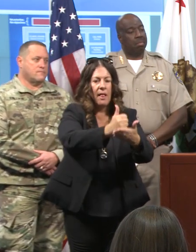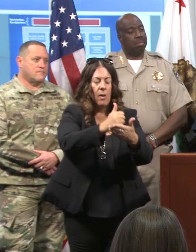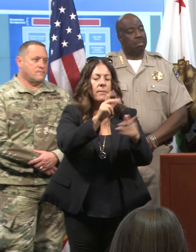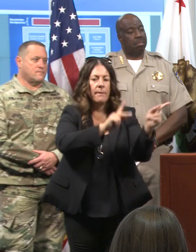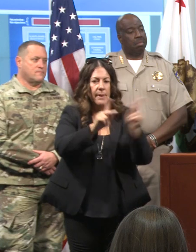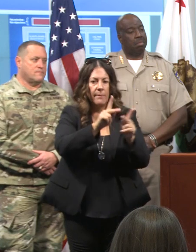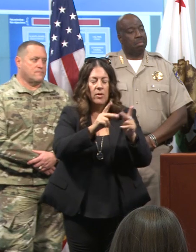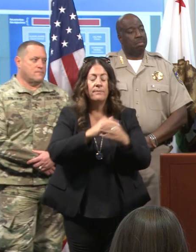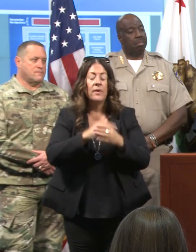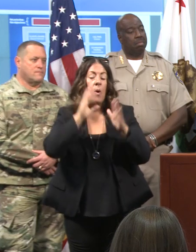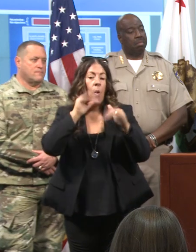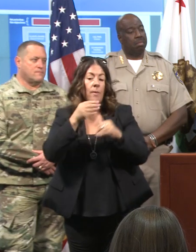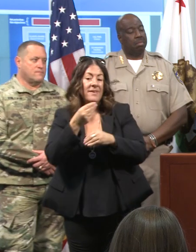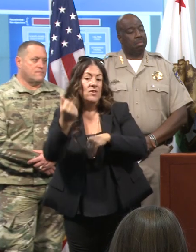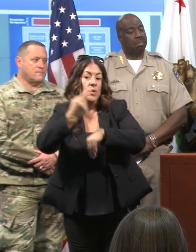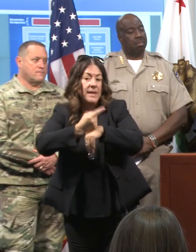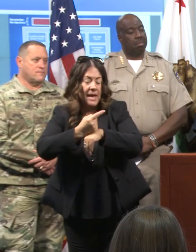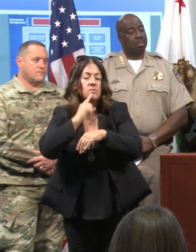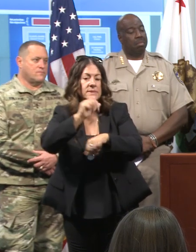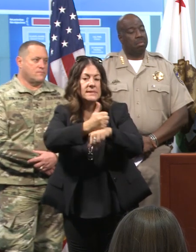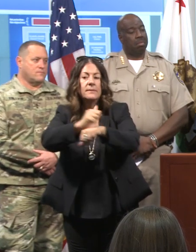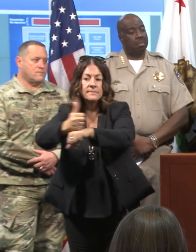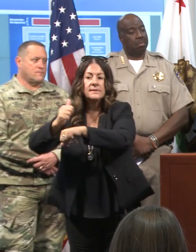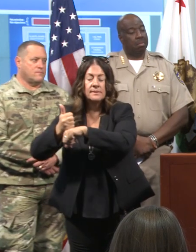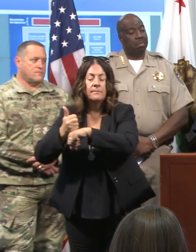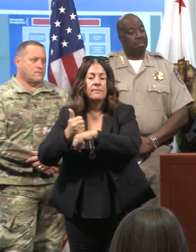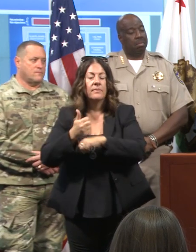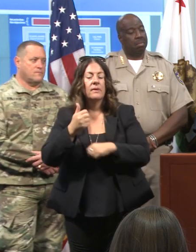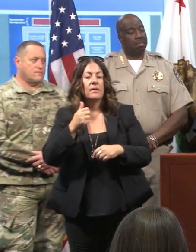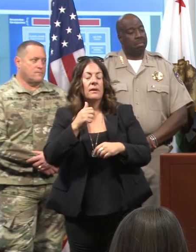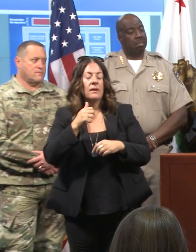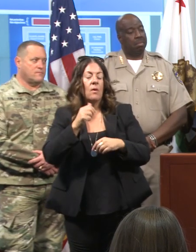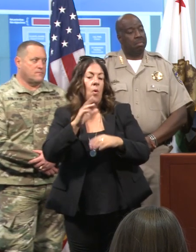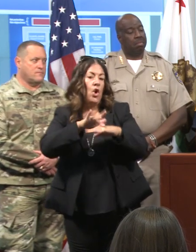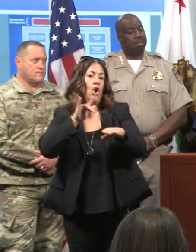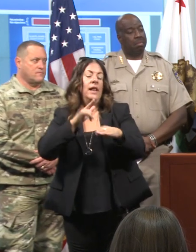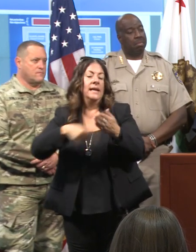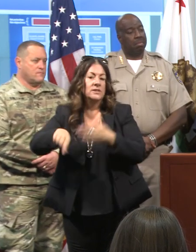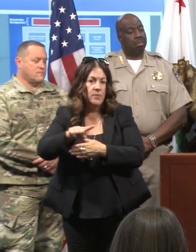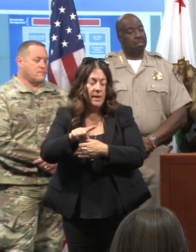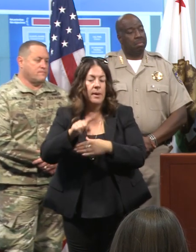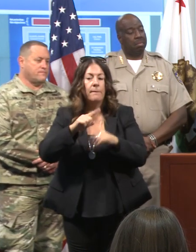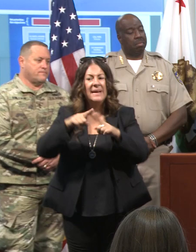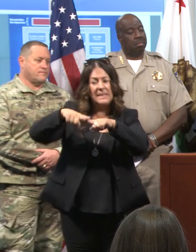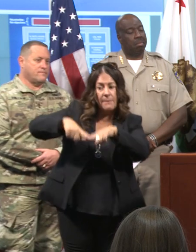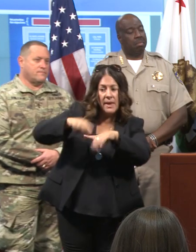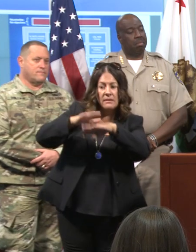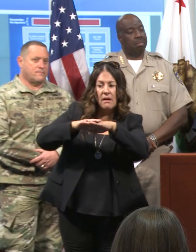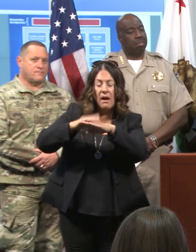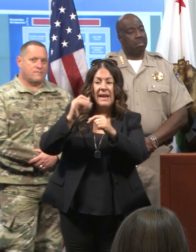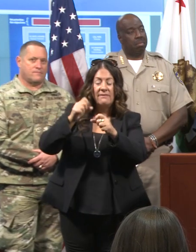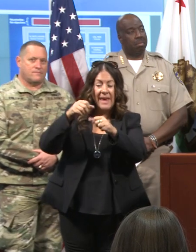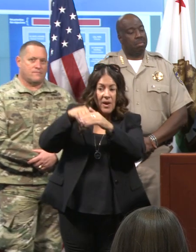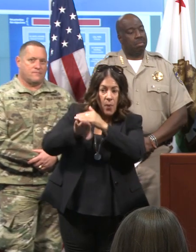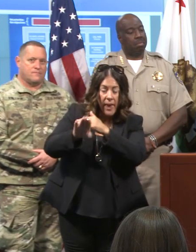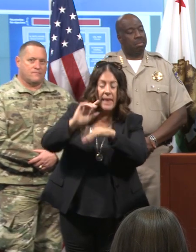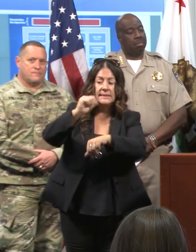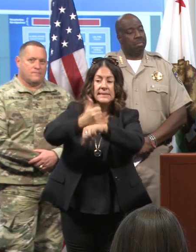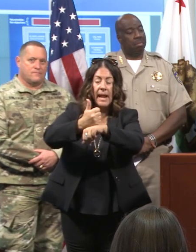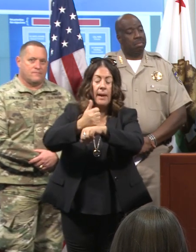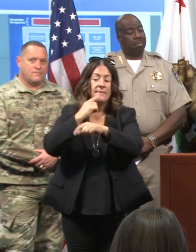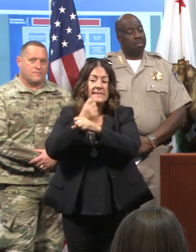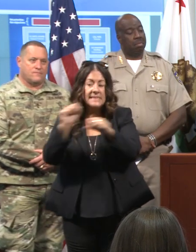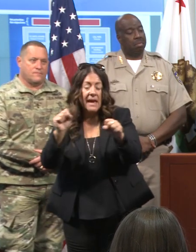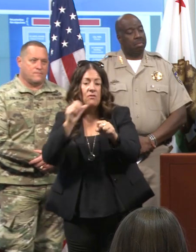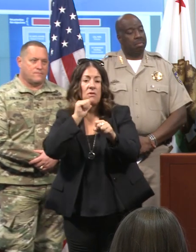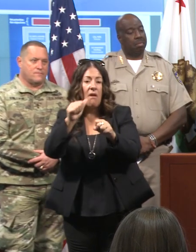not early next week, to be able to address it. A lot of this will depend on firefighting operations and the safety in the area to